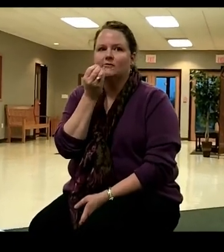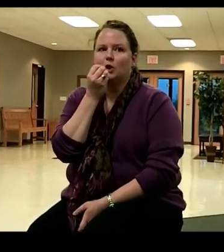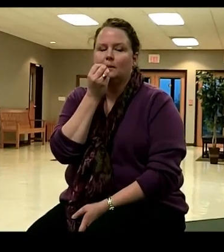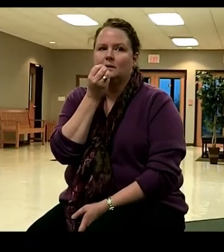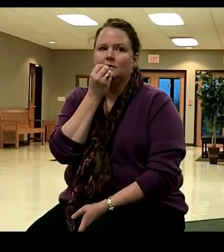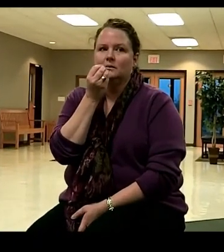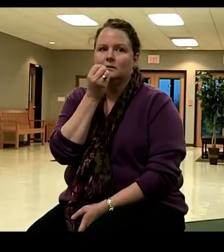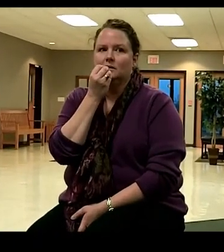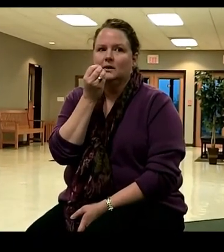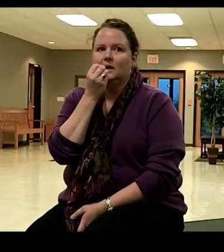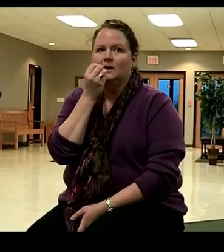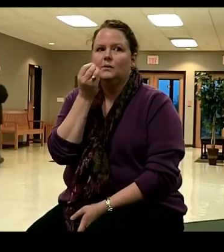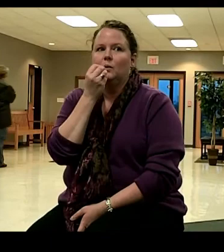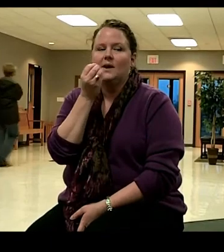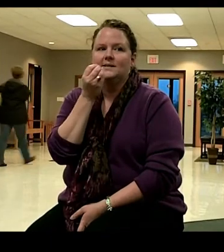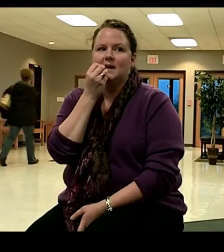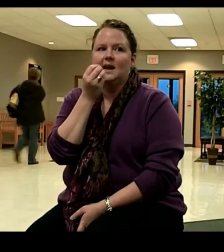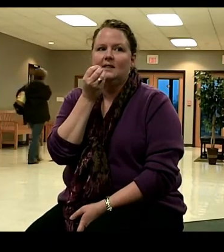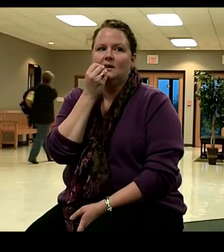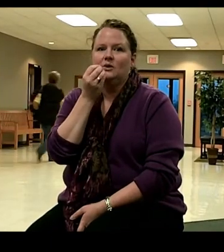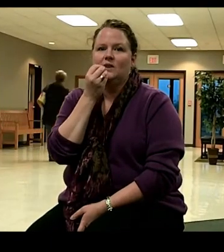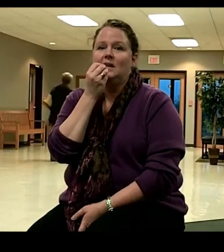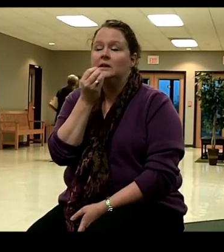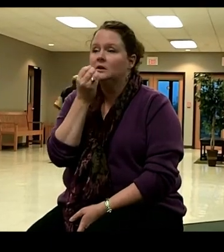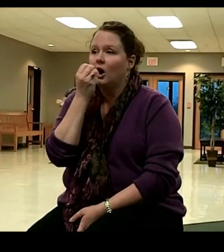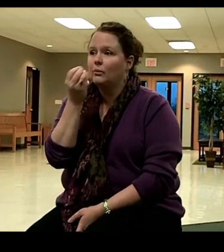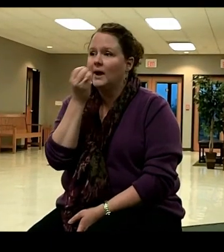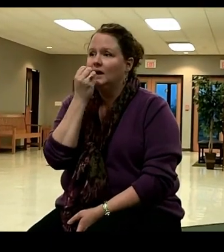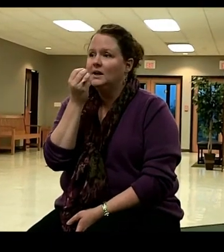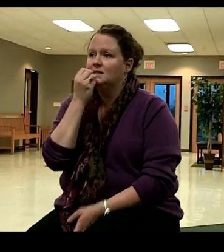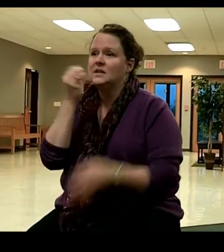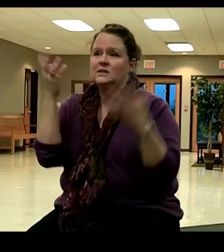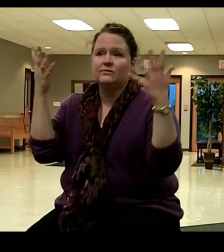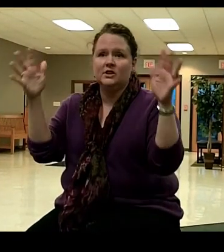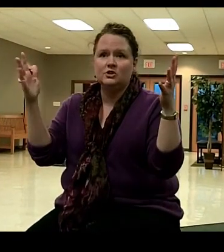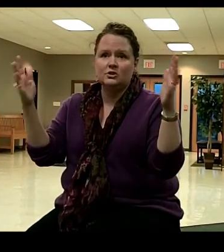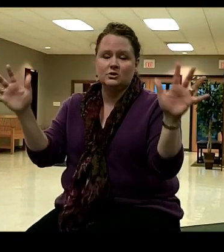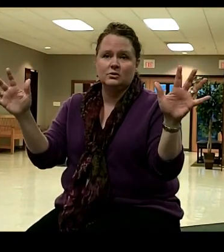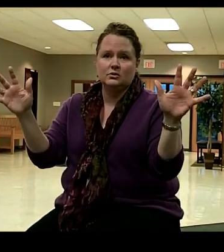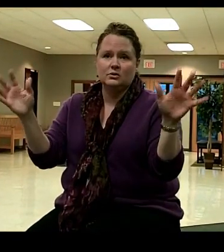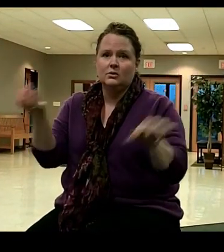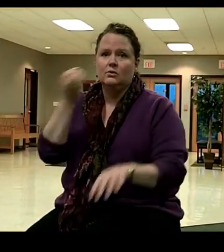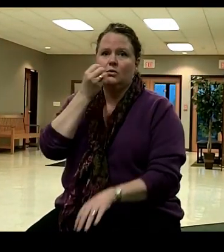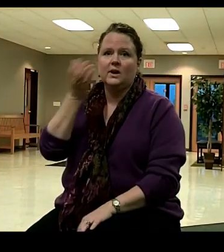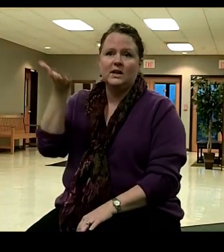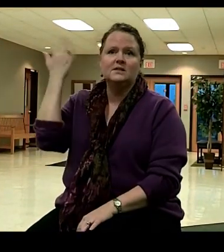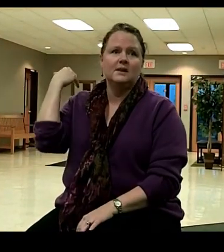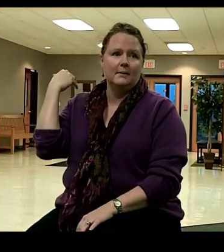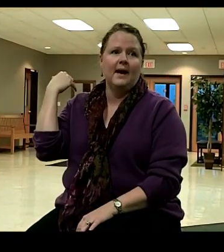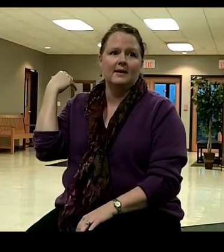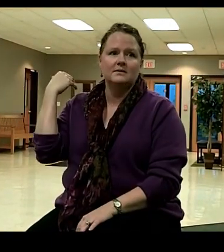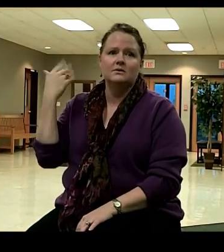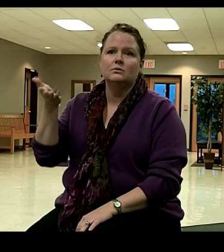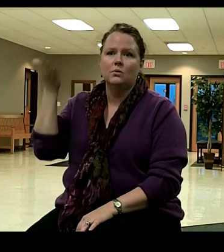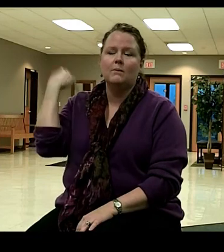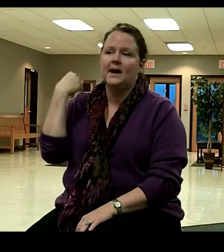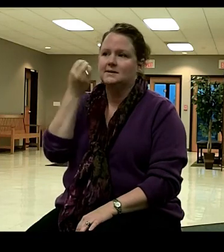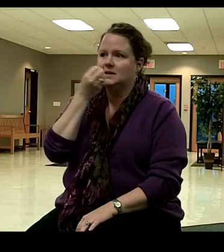verb. We want to say that you've eaten already. It's eat finished, or eat in the past, or past